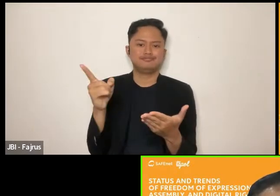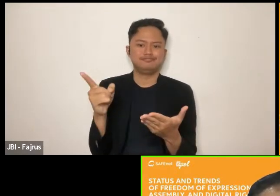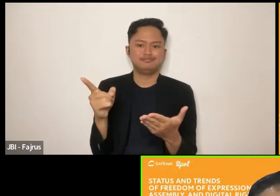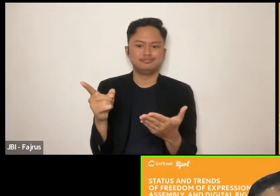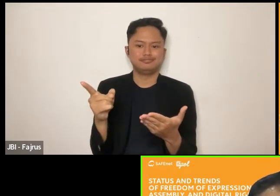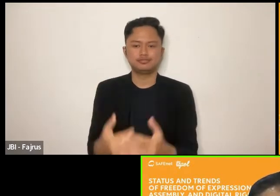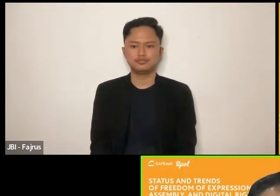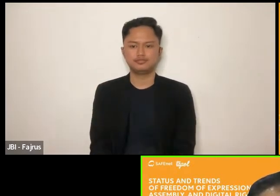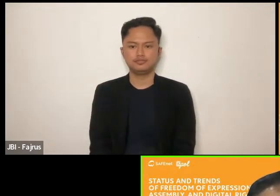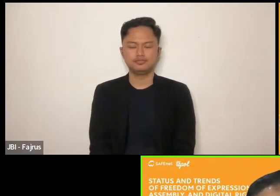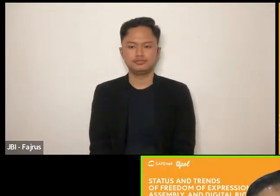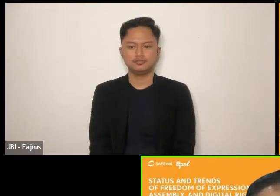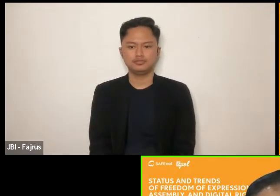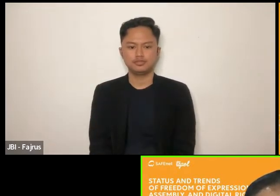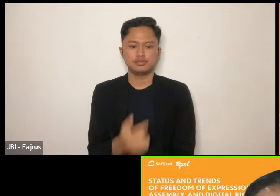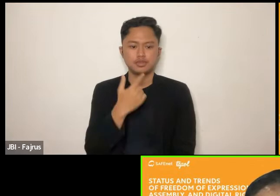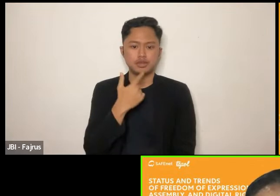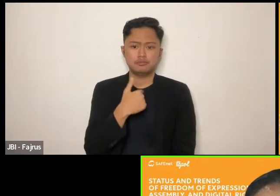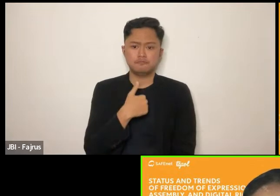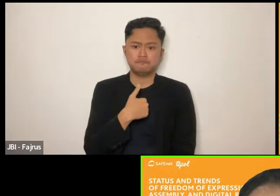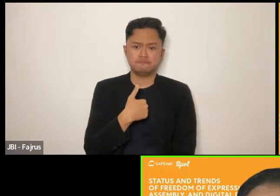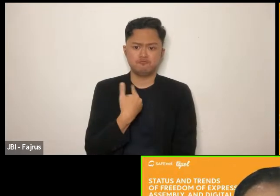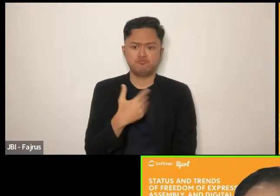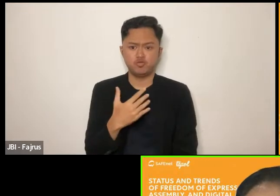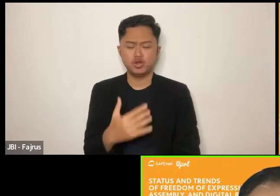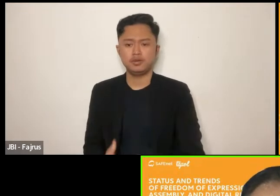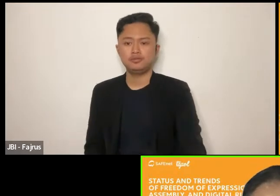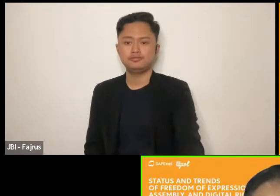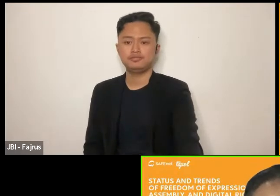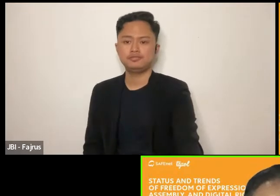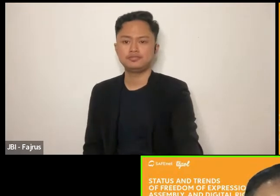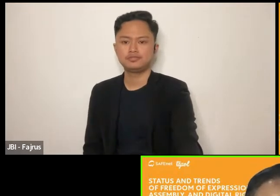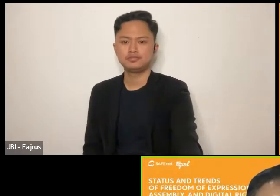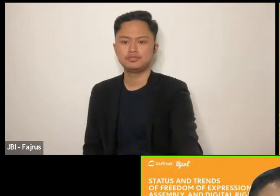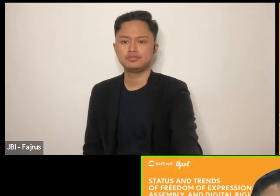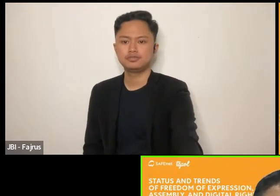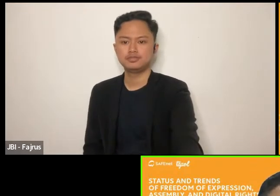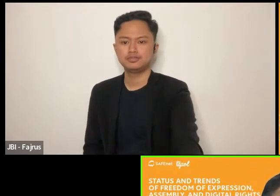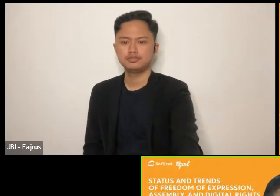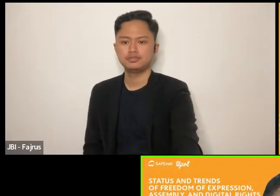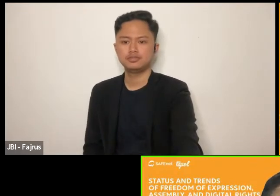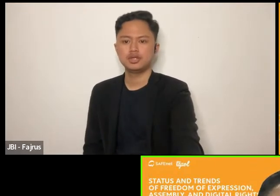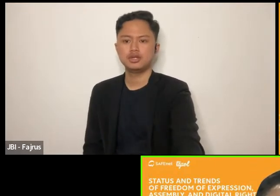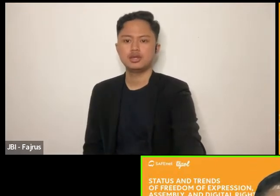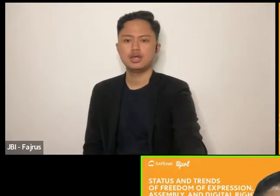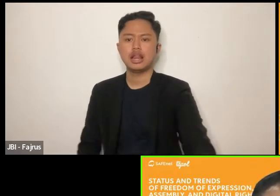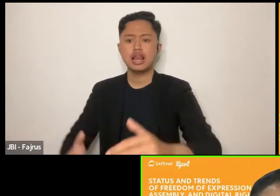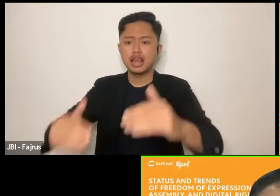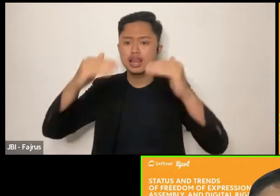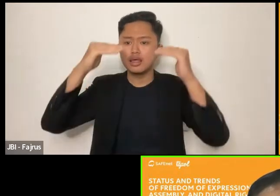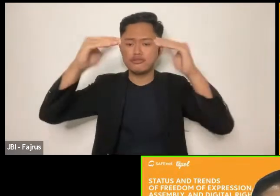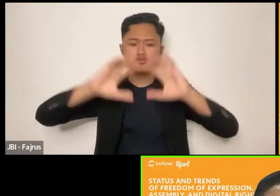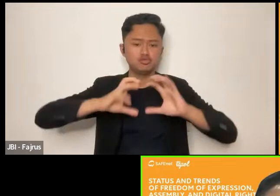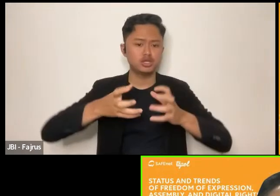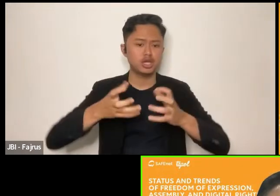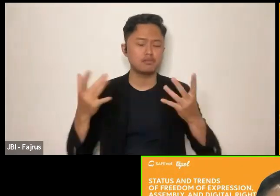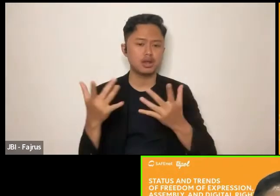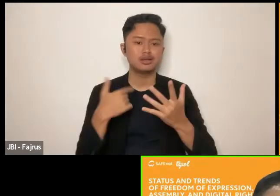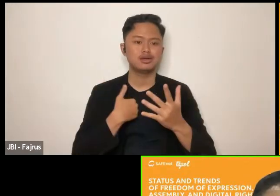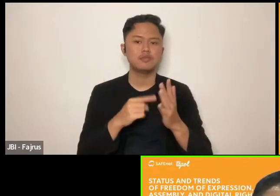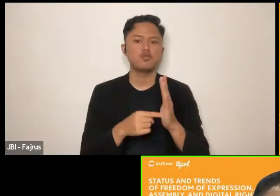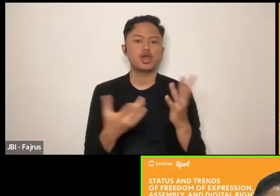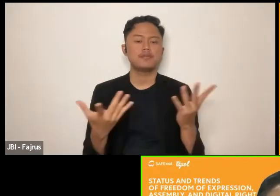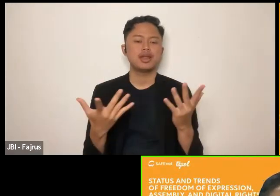me in my interpretation. And in a global scale, I think, let me start with